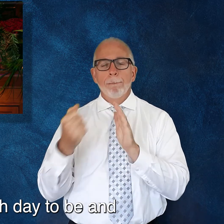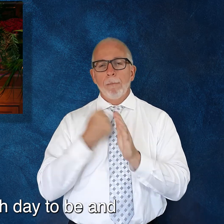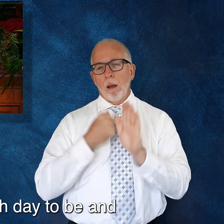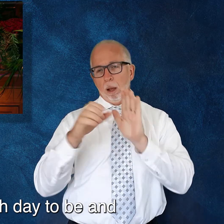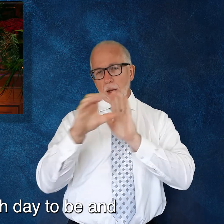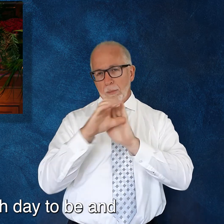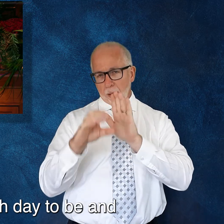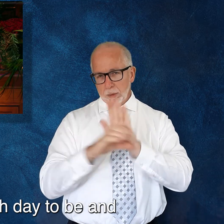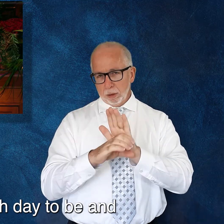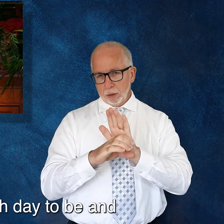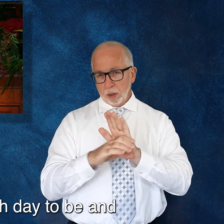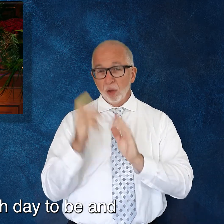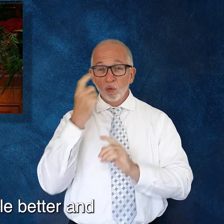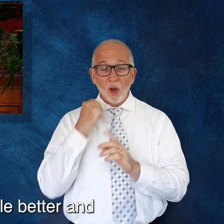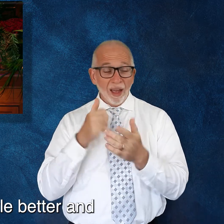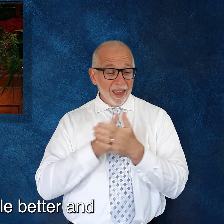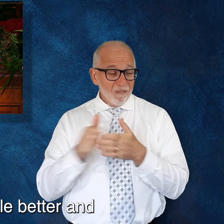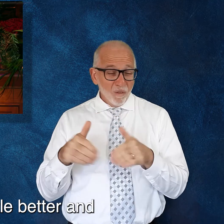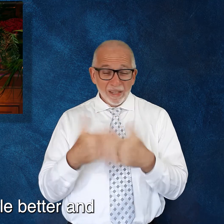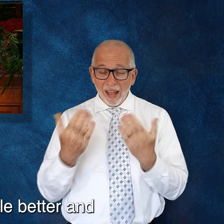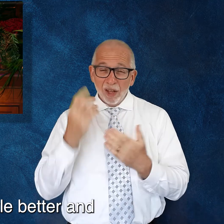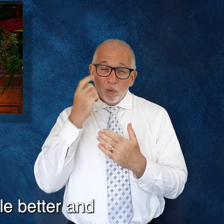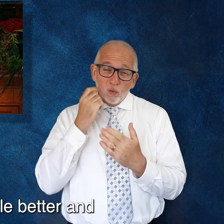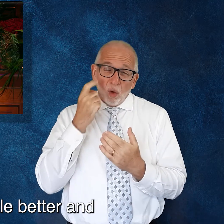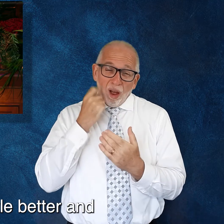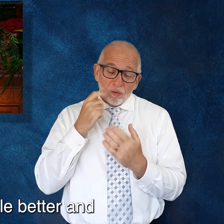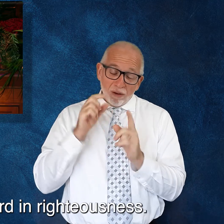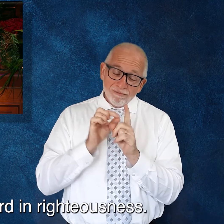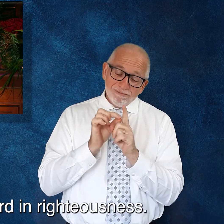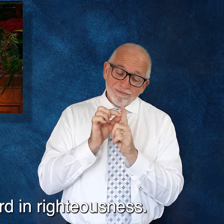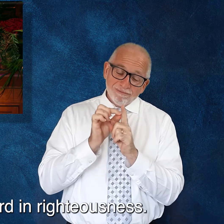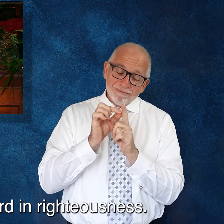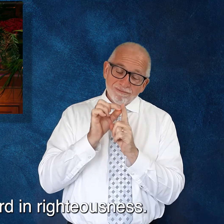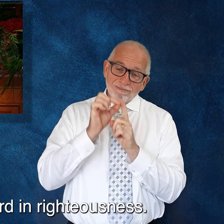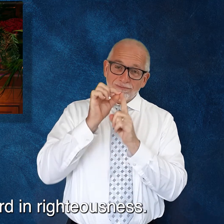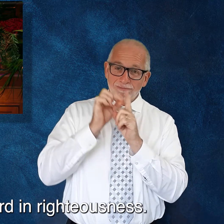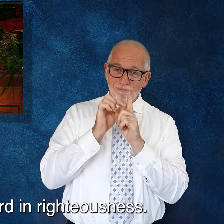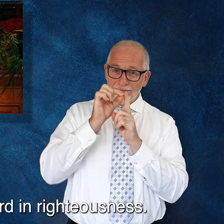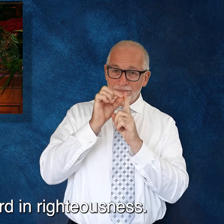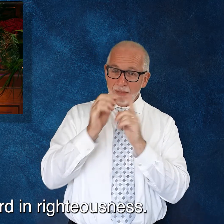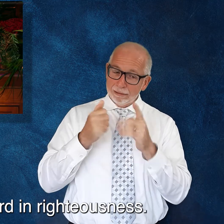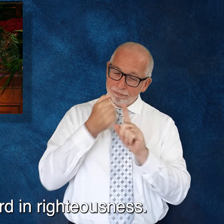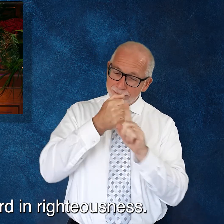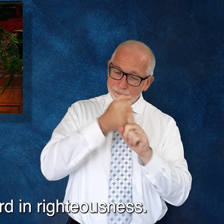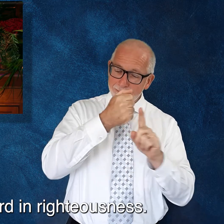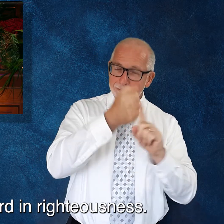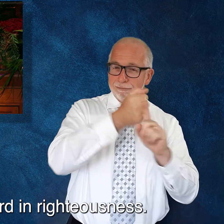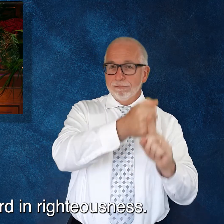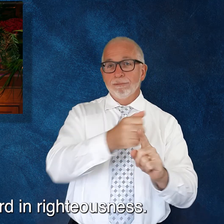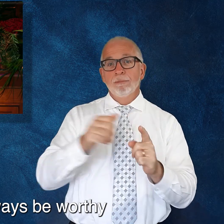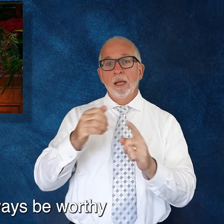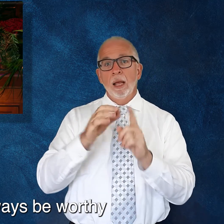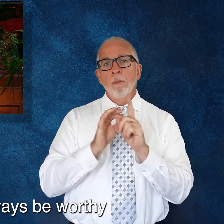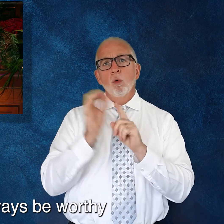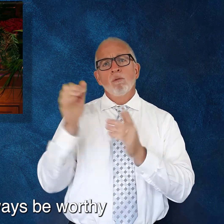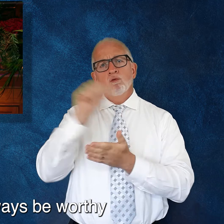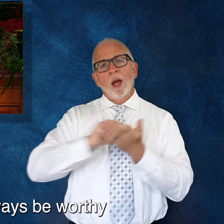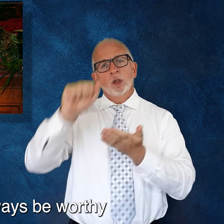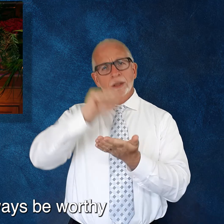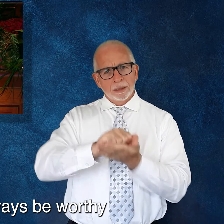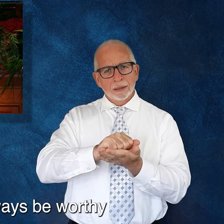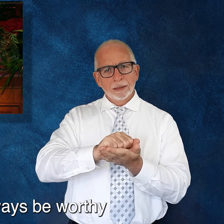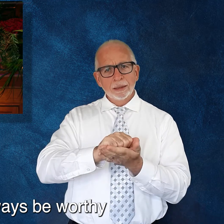Strive each day to be and do a little better and to press forward in righteousness. Fifth,